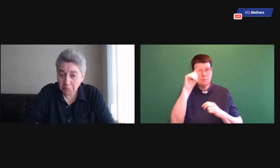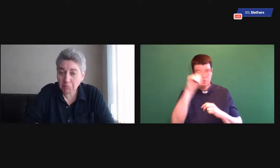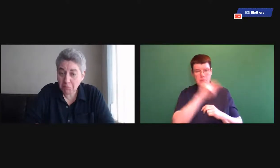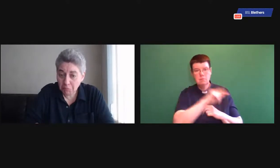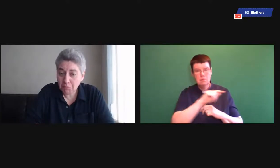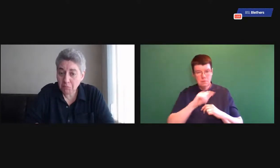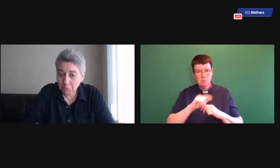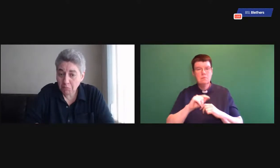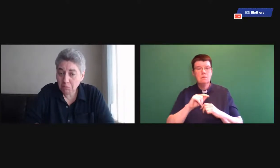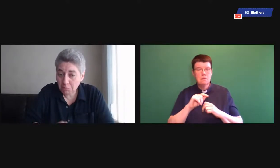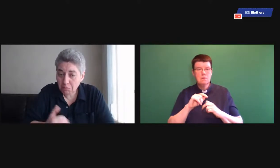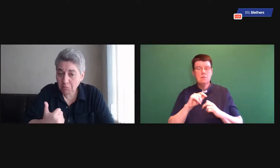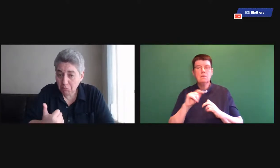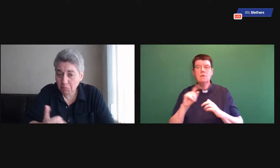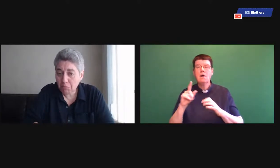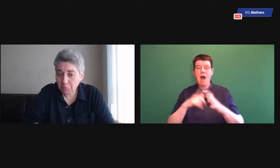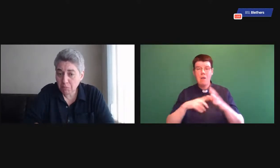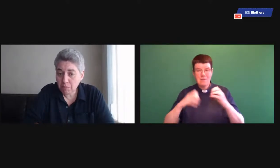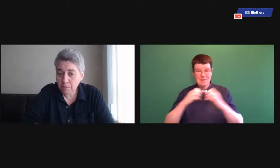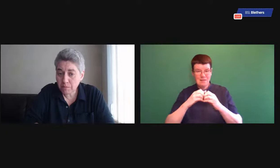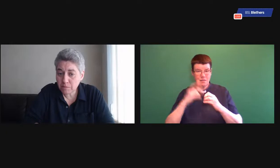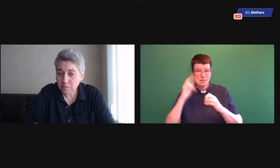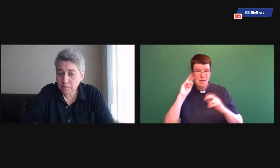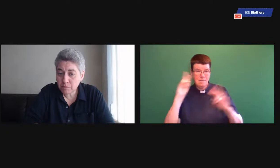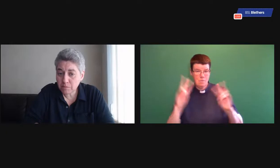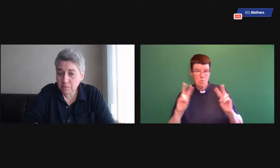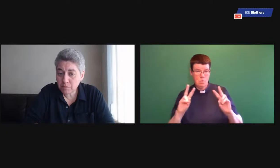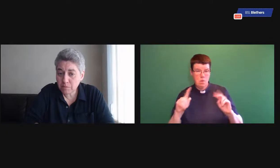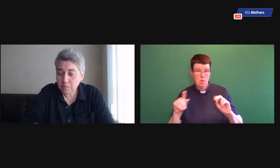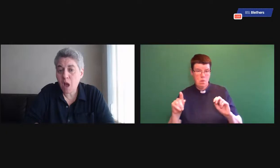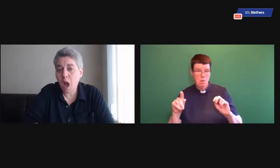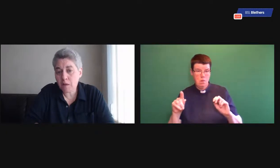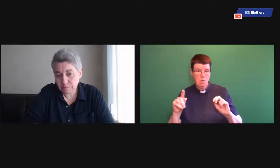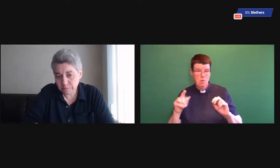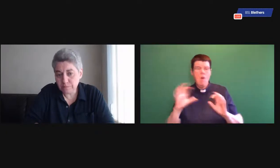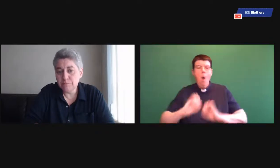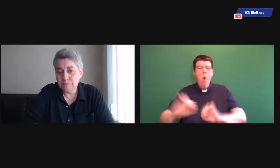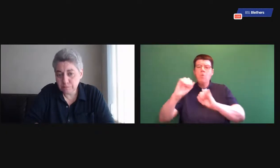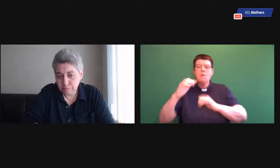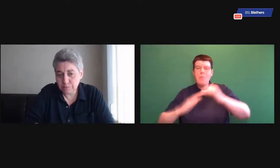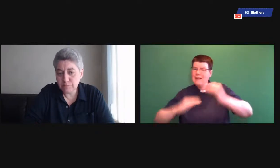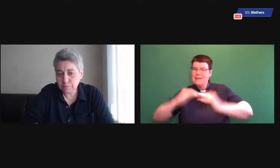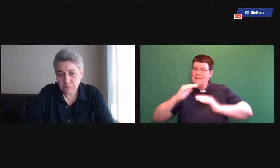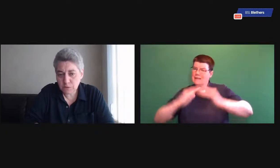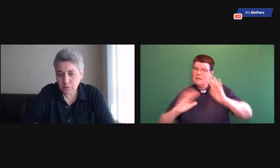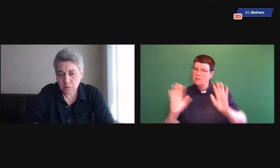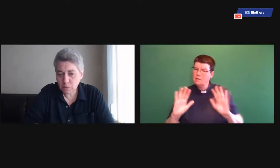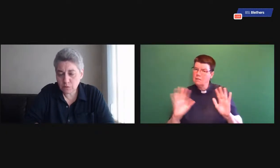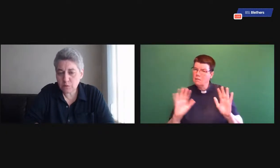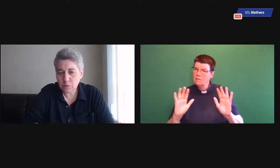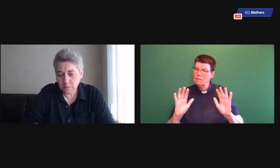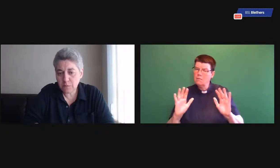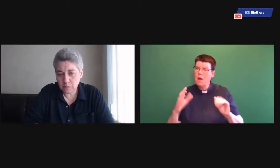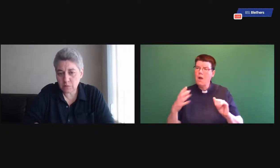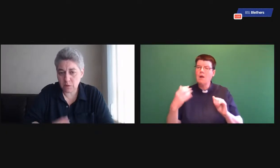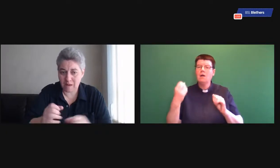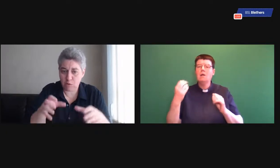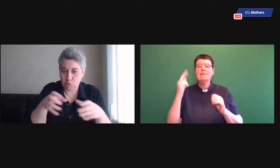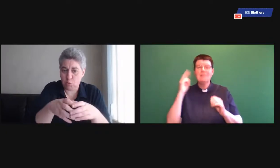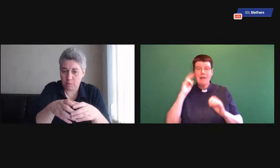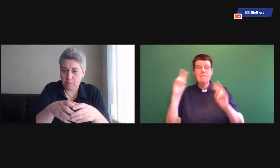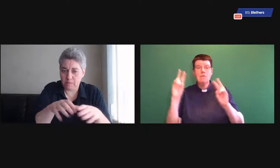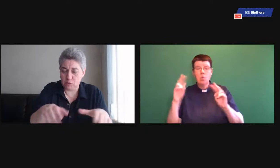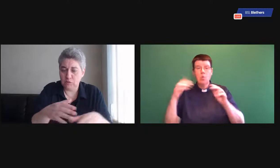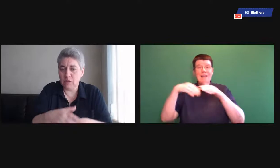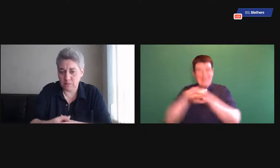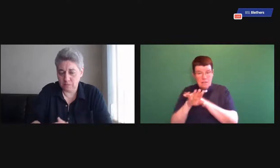had that, and people came there to visit. We've had it in Aberdeen. It's their own building. It's